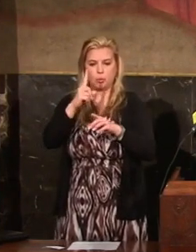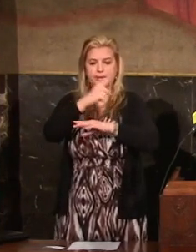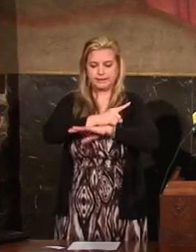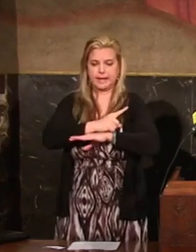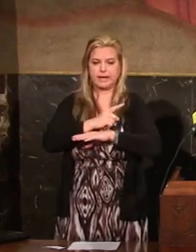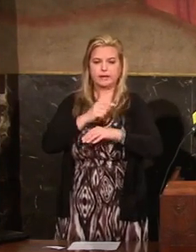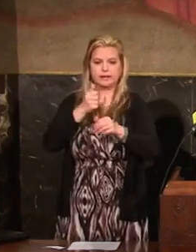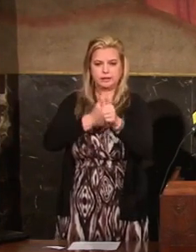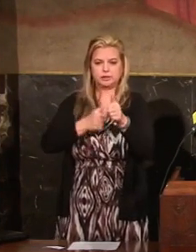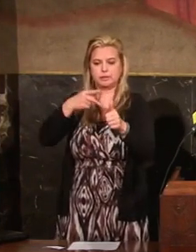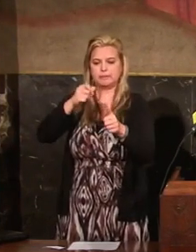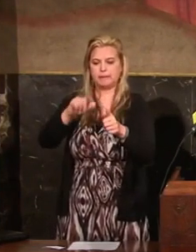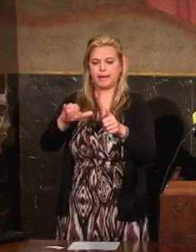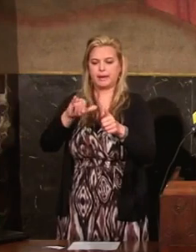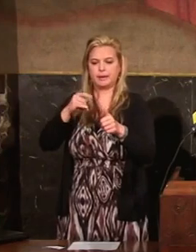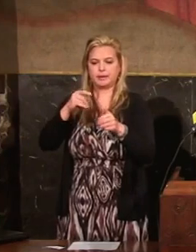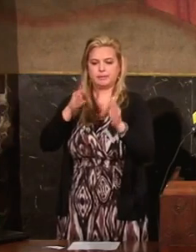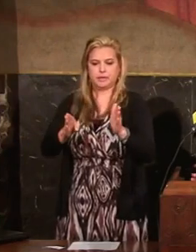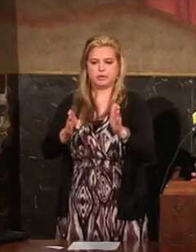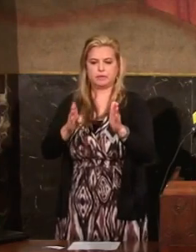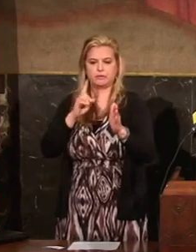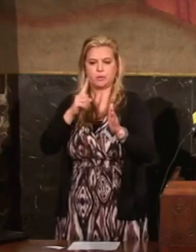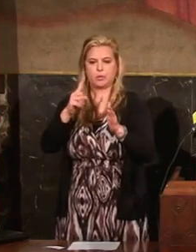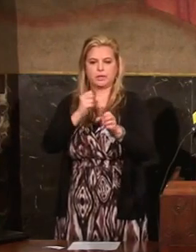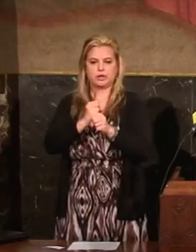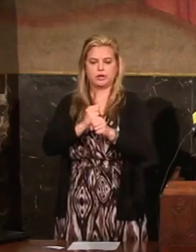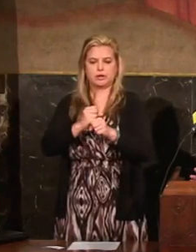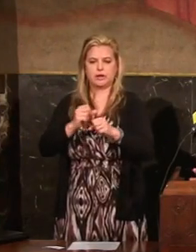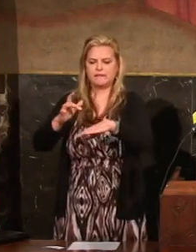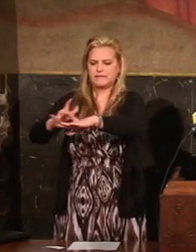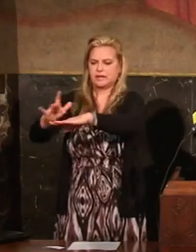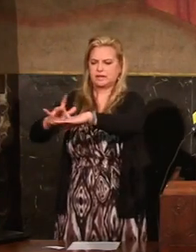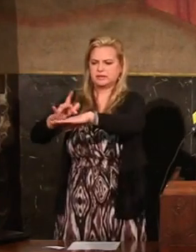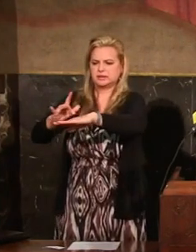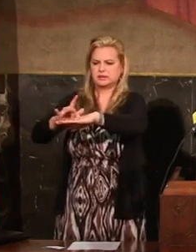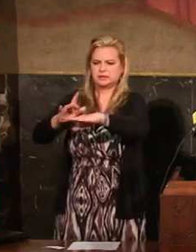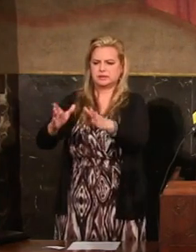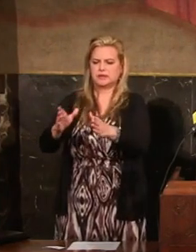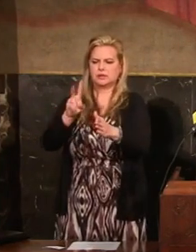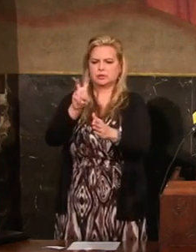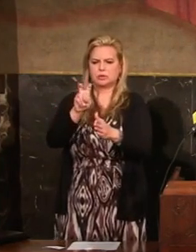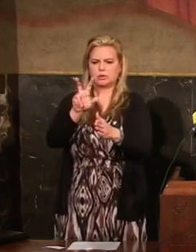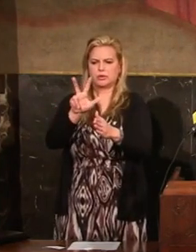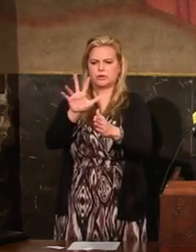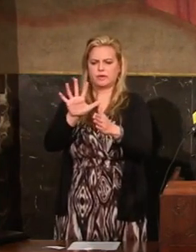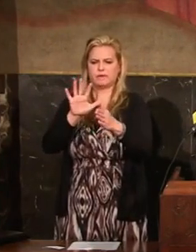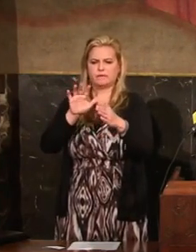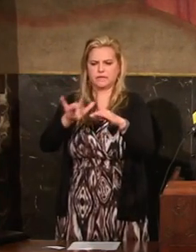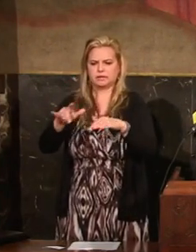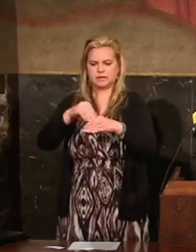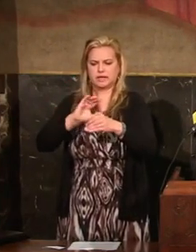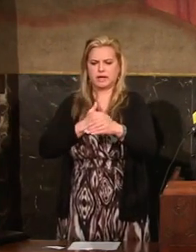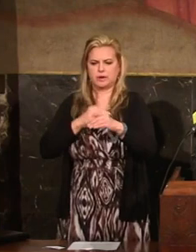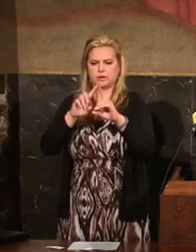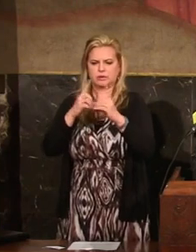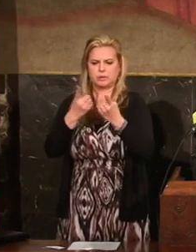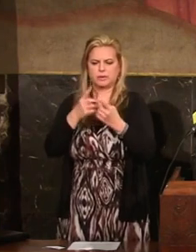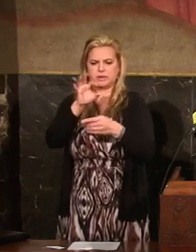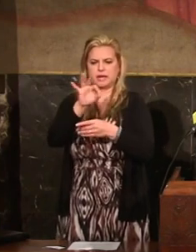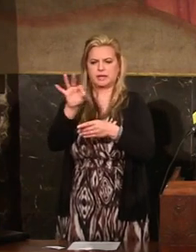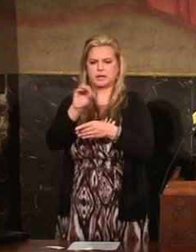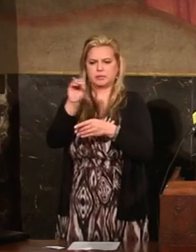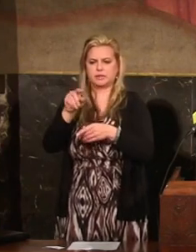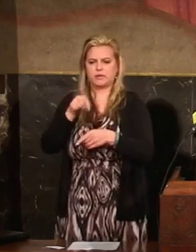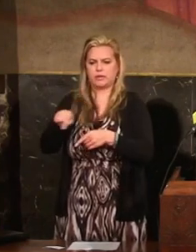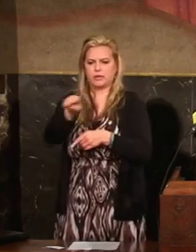day a pay period for a year. Vacancies. We have 235 vacancies in our department. 99% of